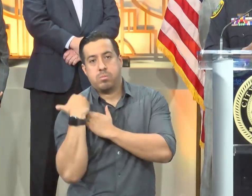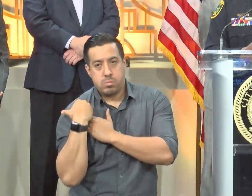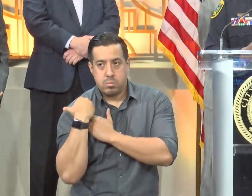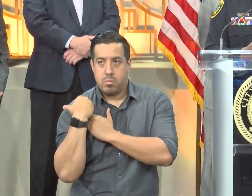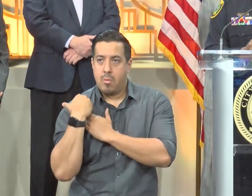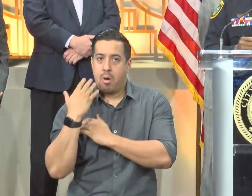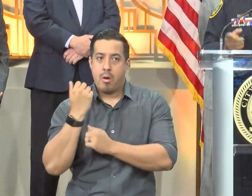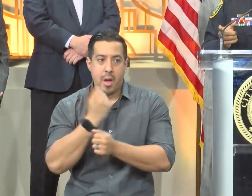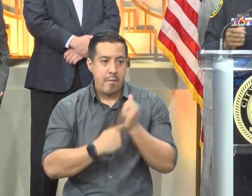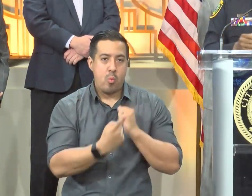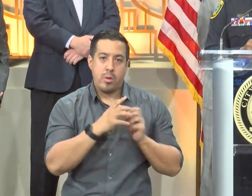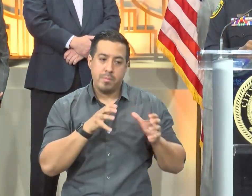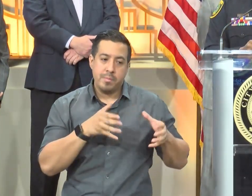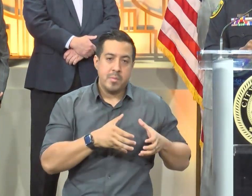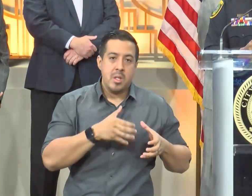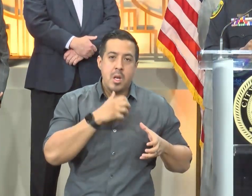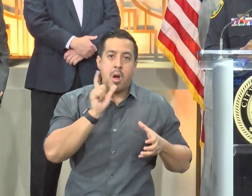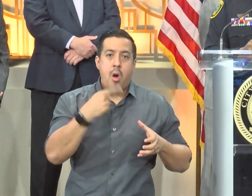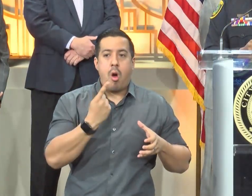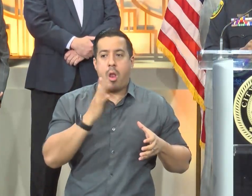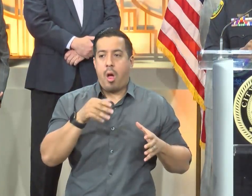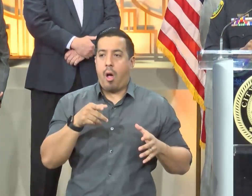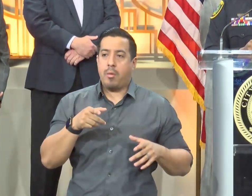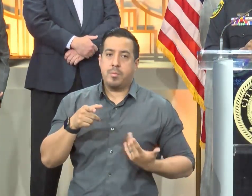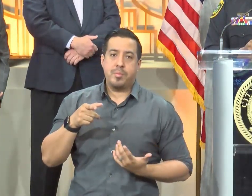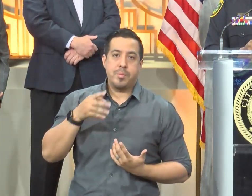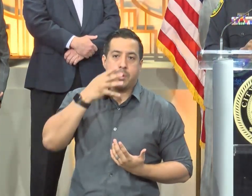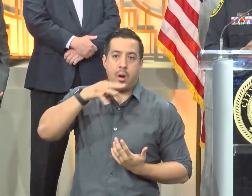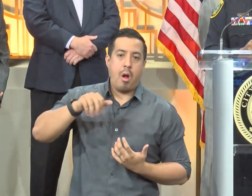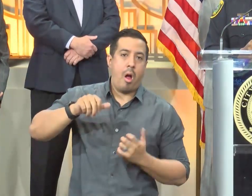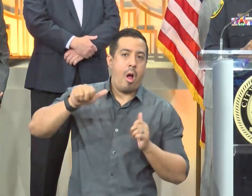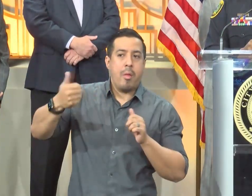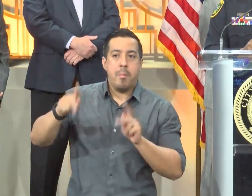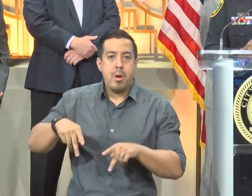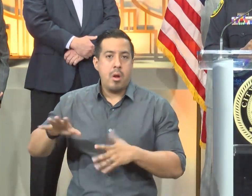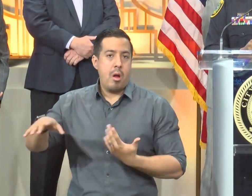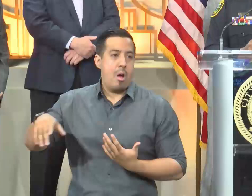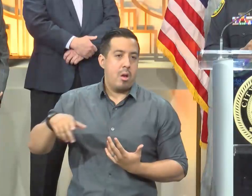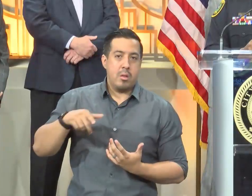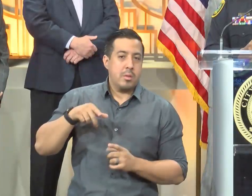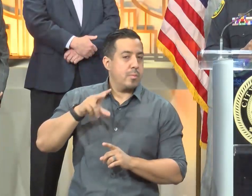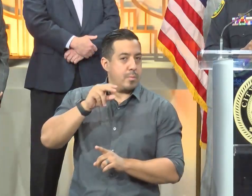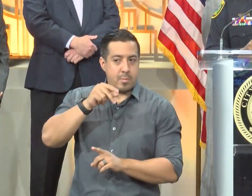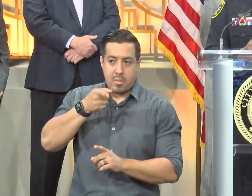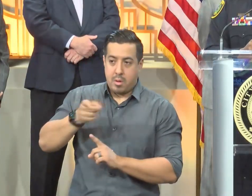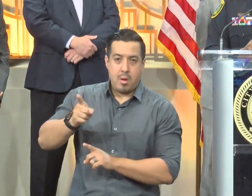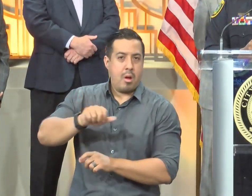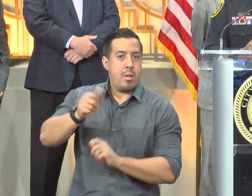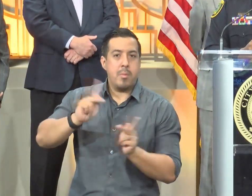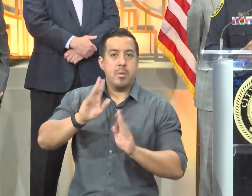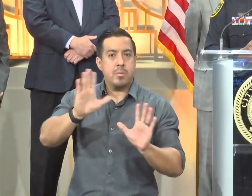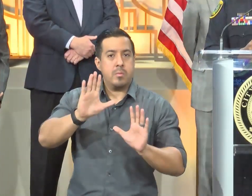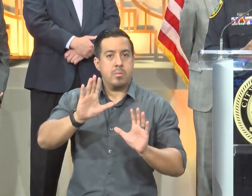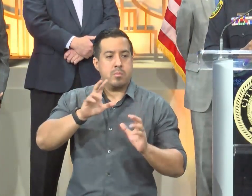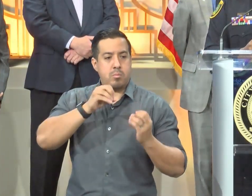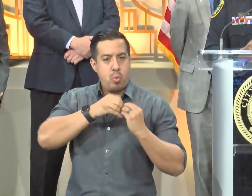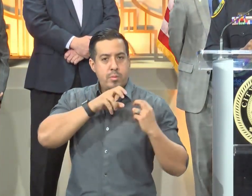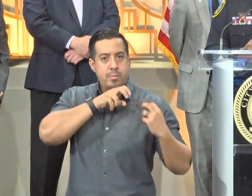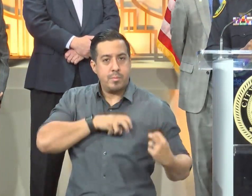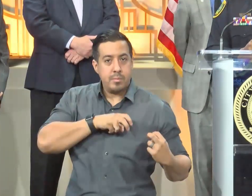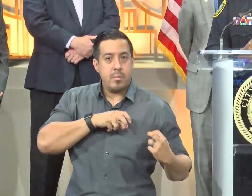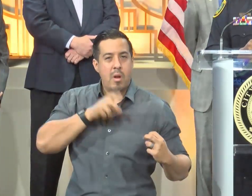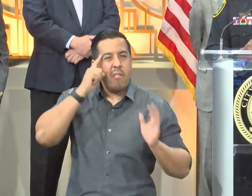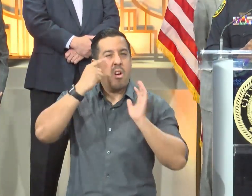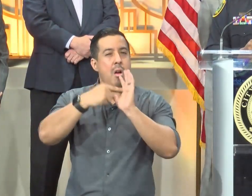come together. Let's stop throwing stones at one another. Let's sit down. I want to give you an analogy. If you out in the